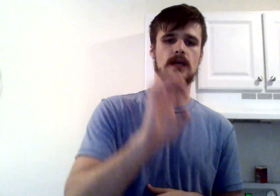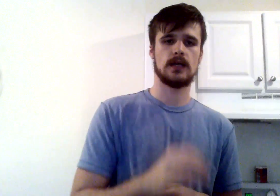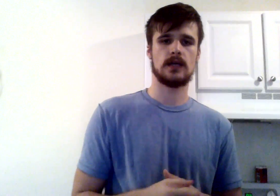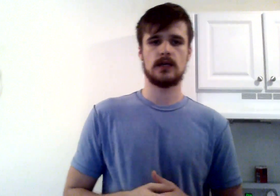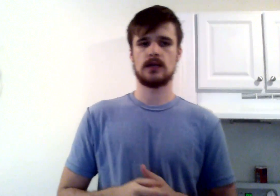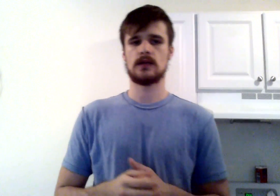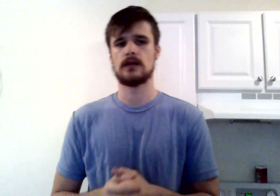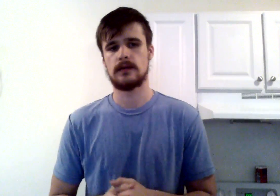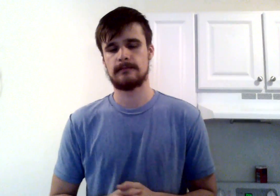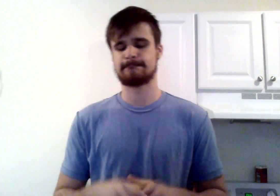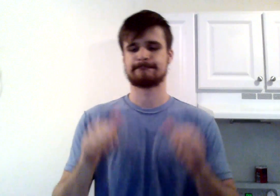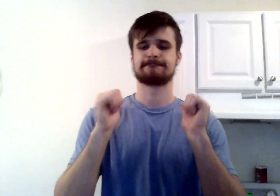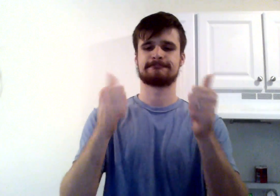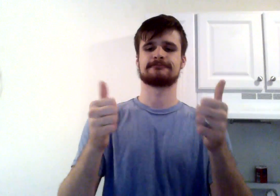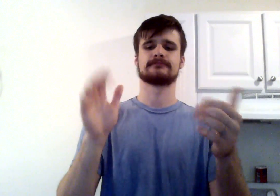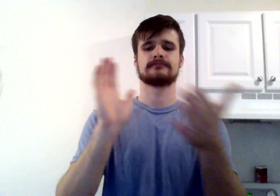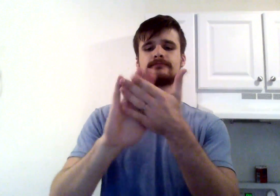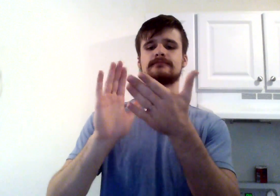fantastic. Give yourselves a round of applause. Thank you, Steve. Thank you.